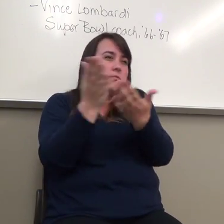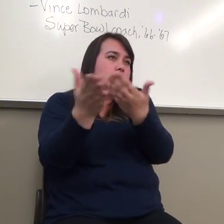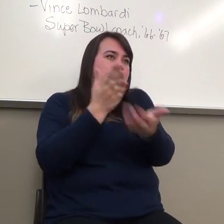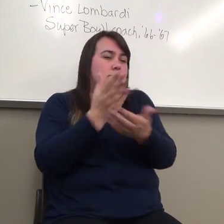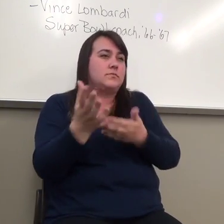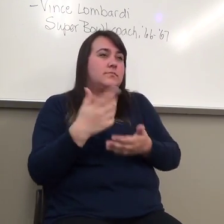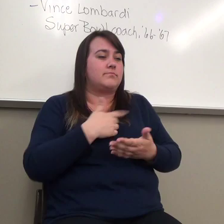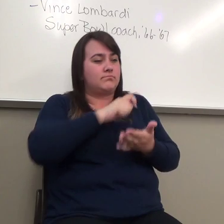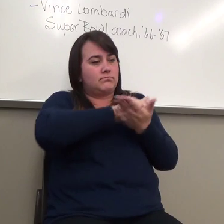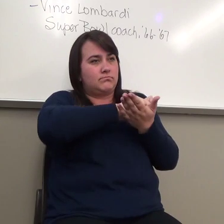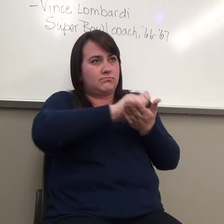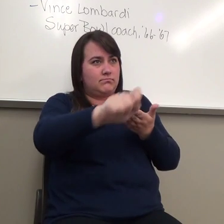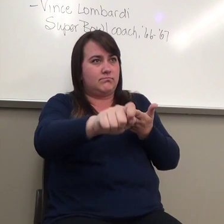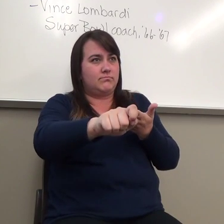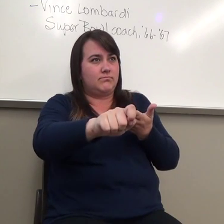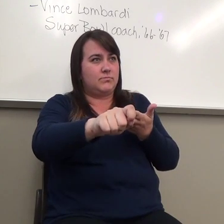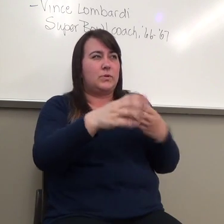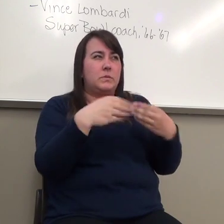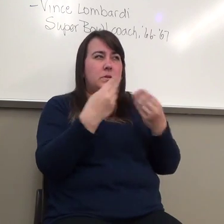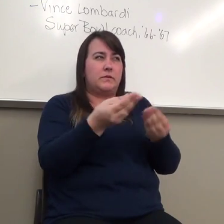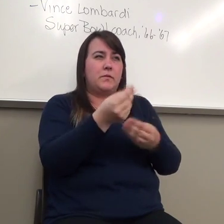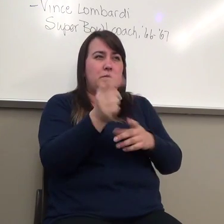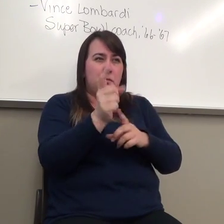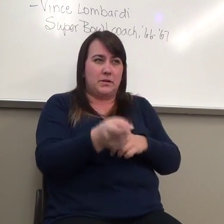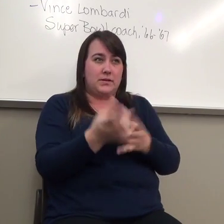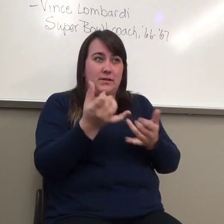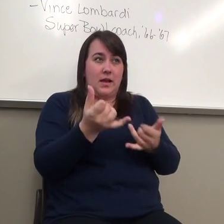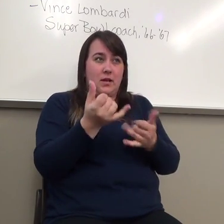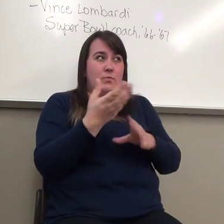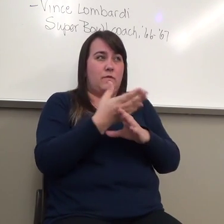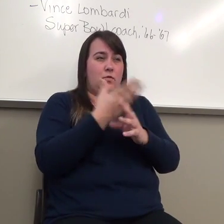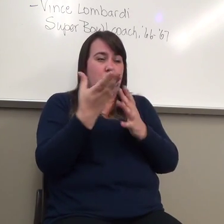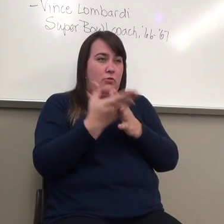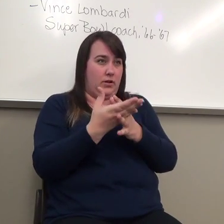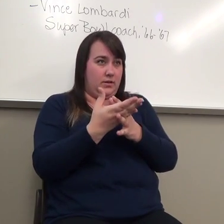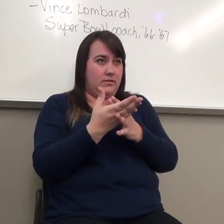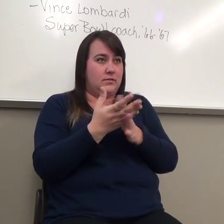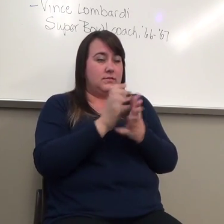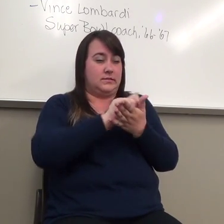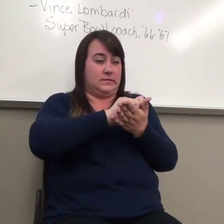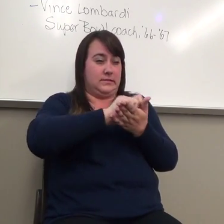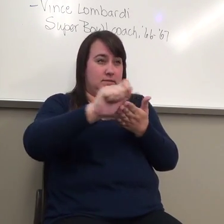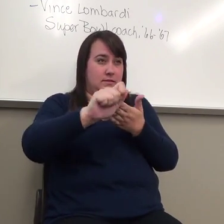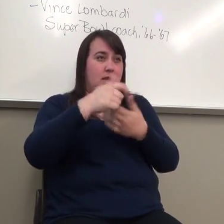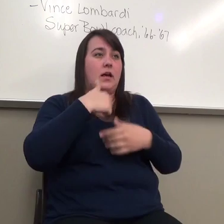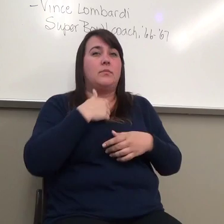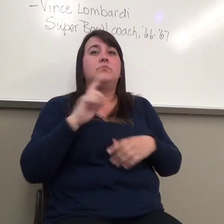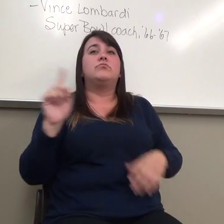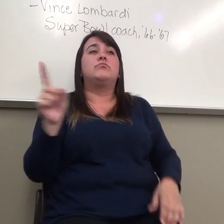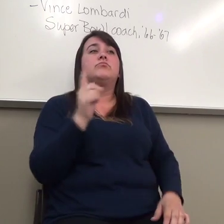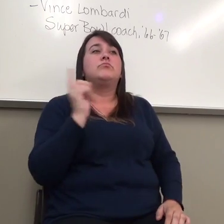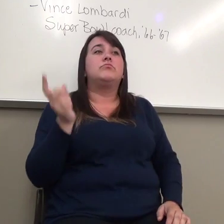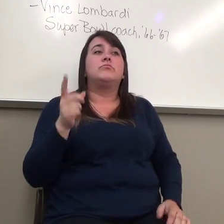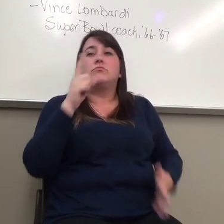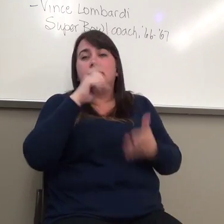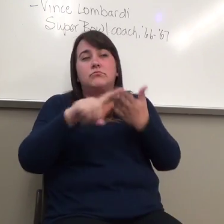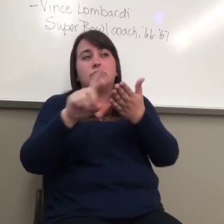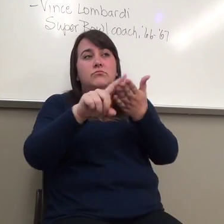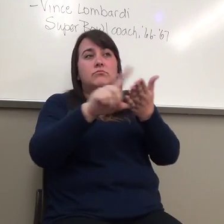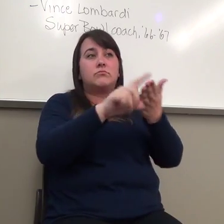one. So I'm going to give you a few minutes before the break to get one written, and I'm going to come around and see, and if you have one, I'm going to come around